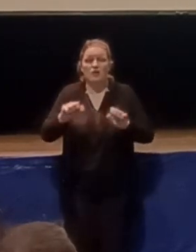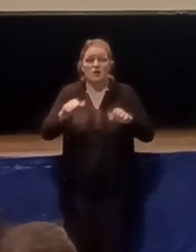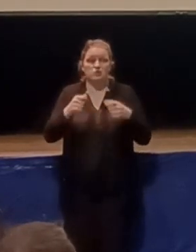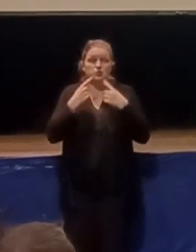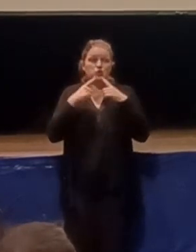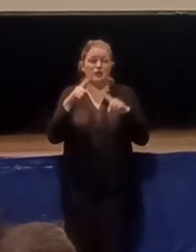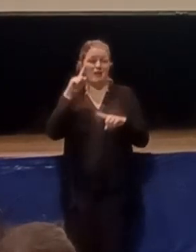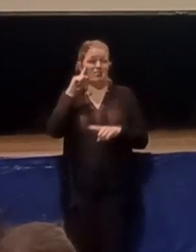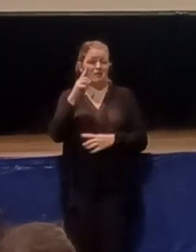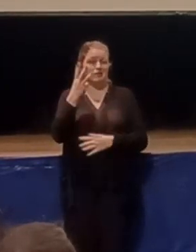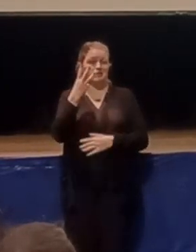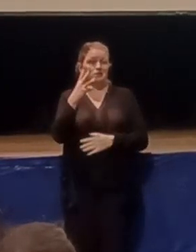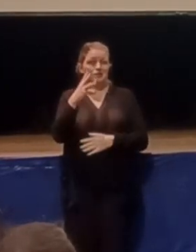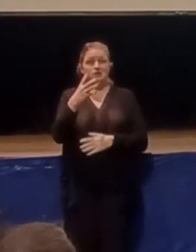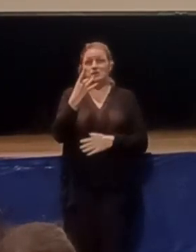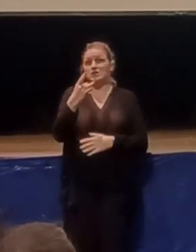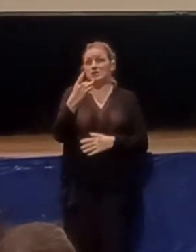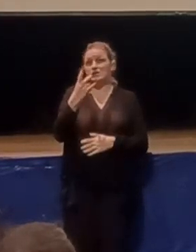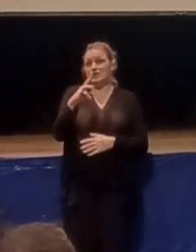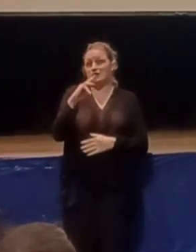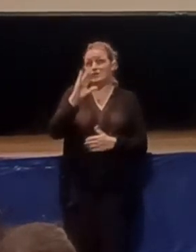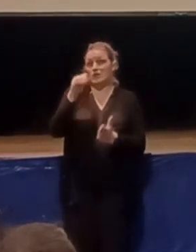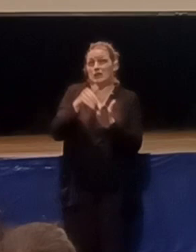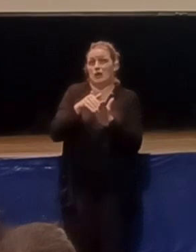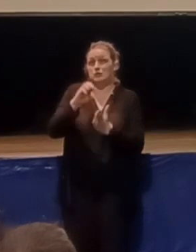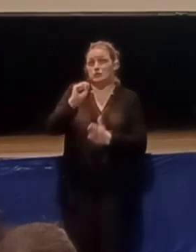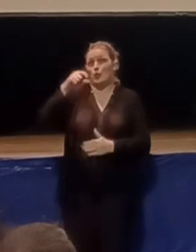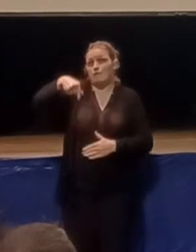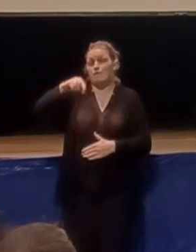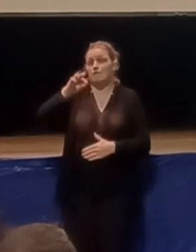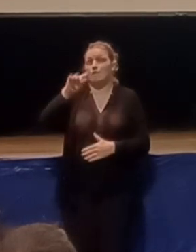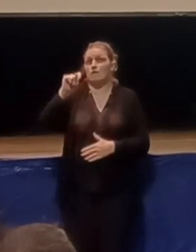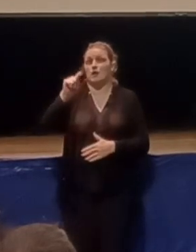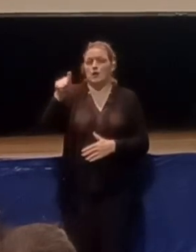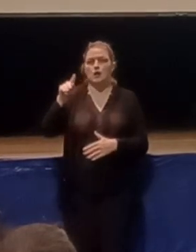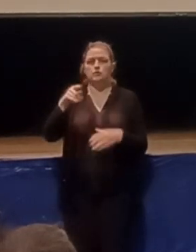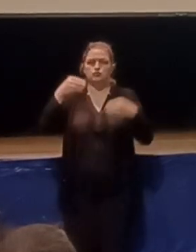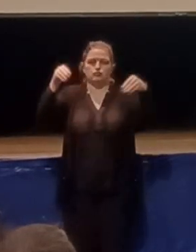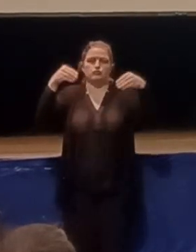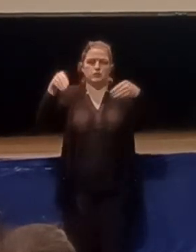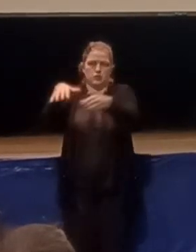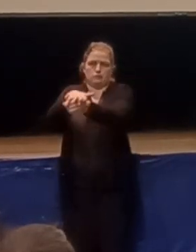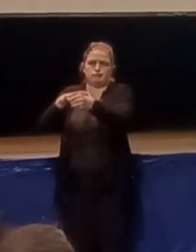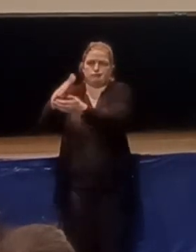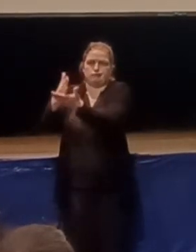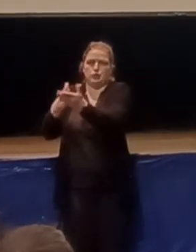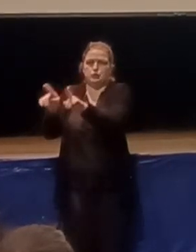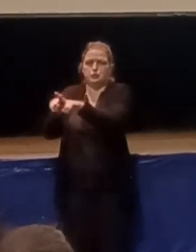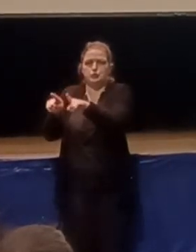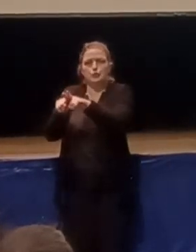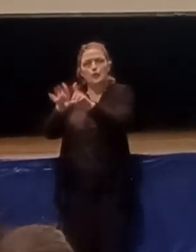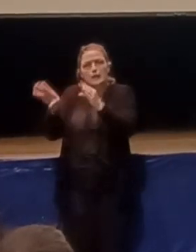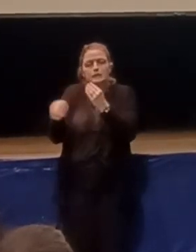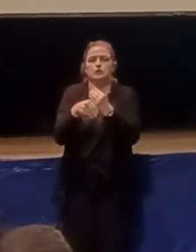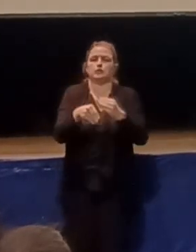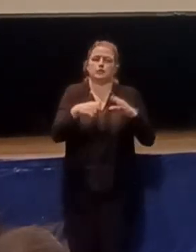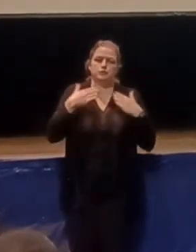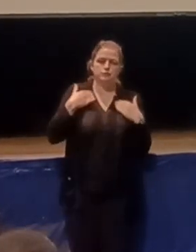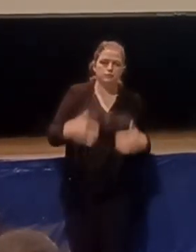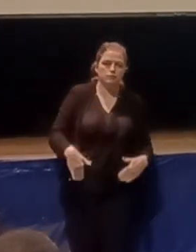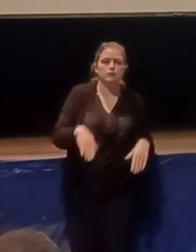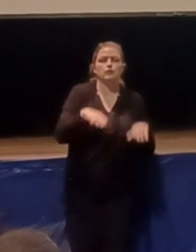approximately, I think, 16,000 to 17,000 square foot retail component as part of that development, in addition to the residential units and